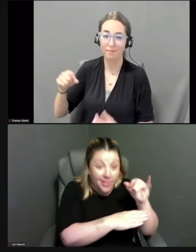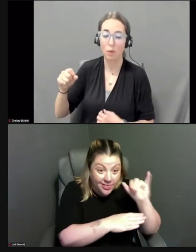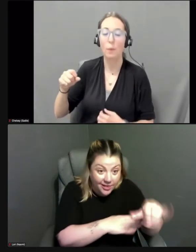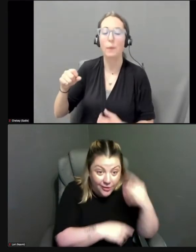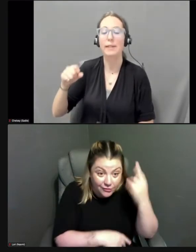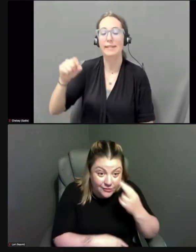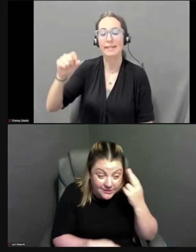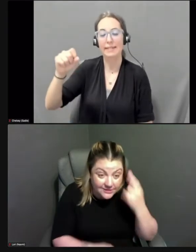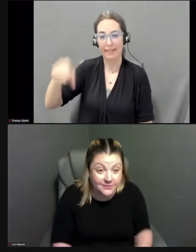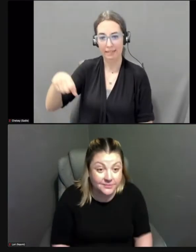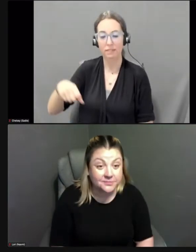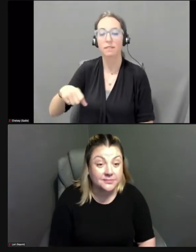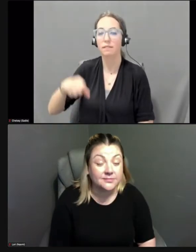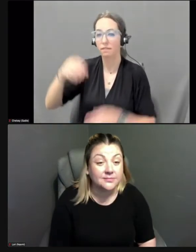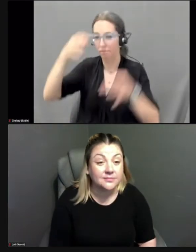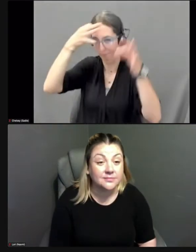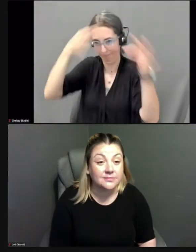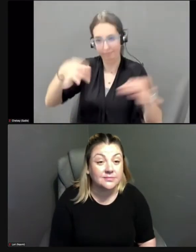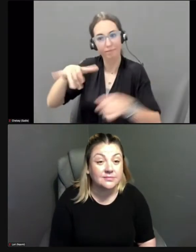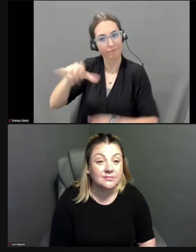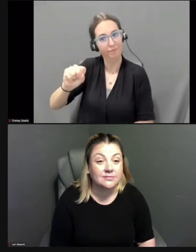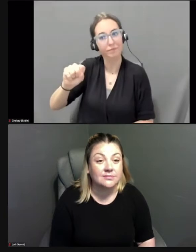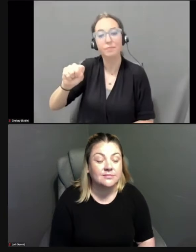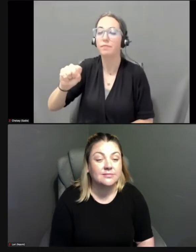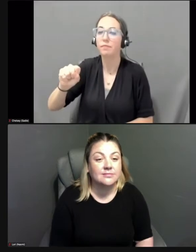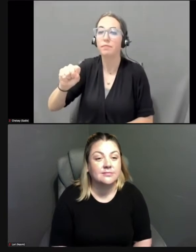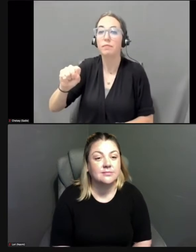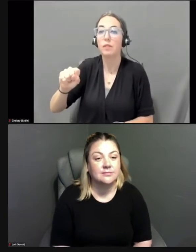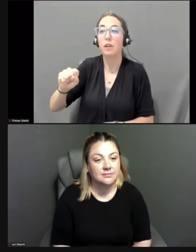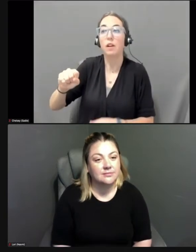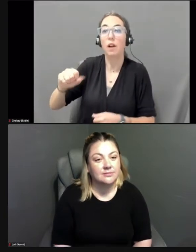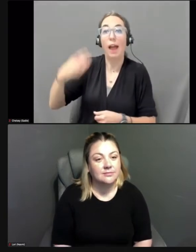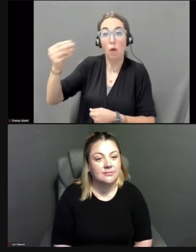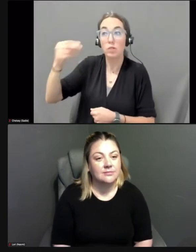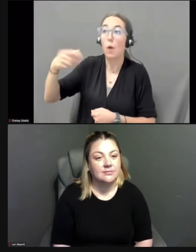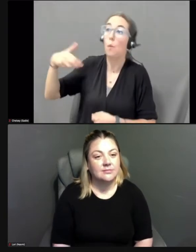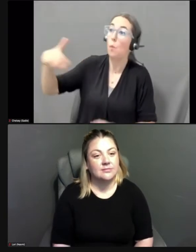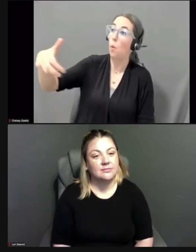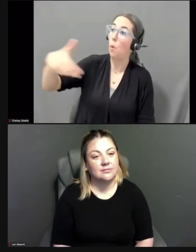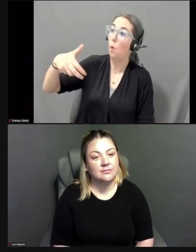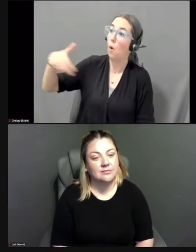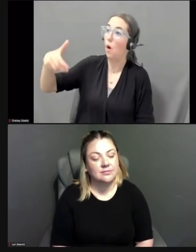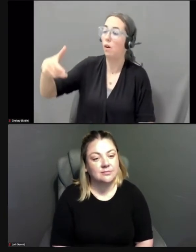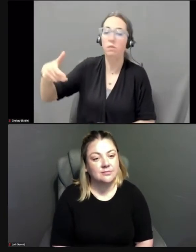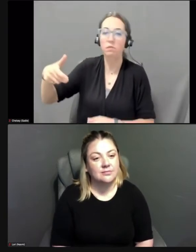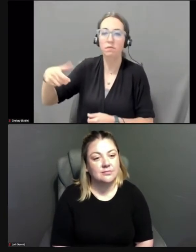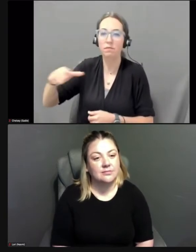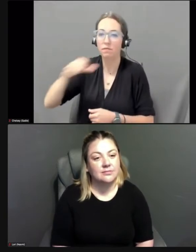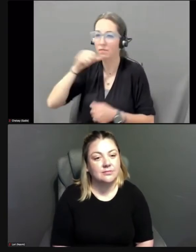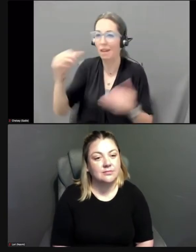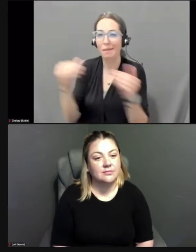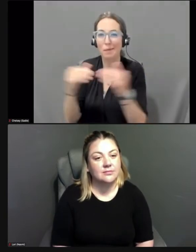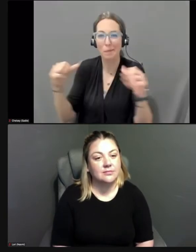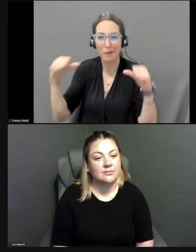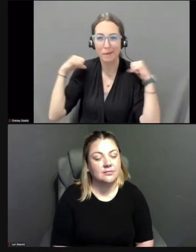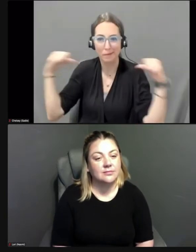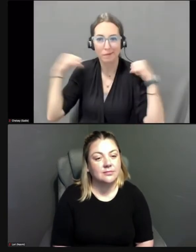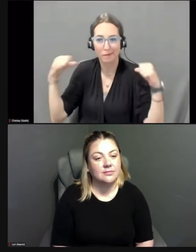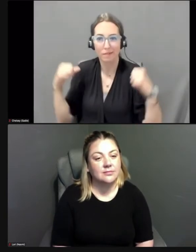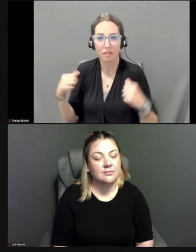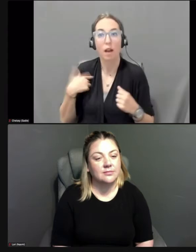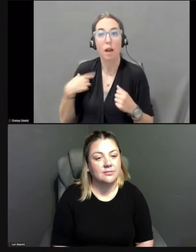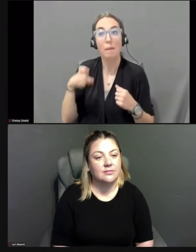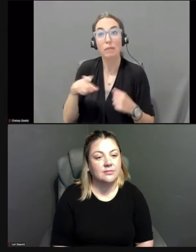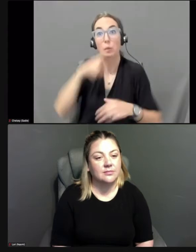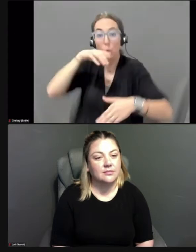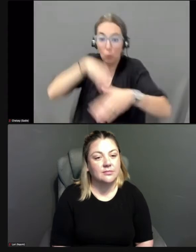it? For sure. Like that did not count in my mind. Like I had to go to the gym and and do, whatever the